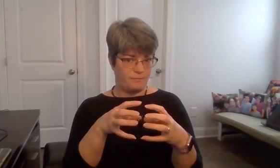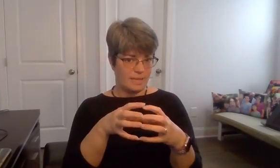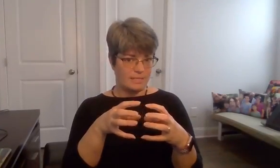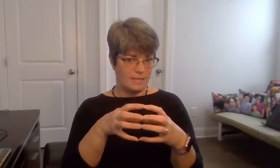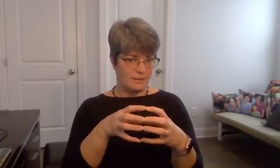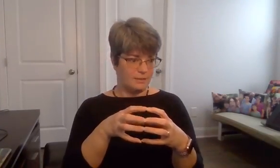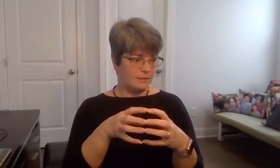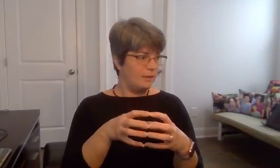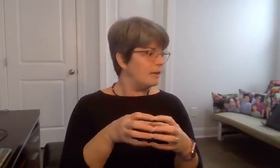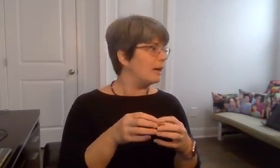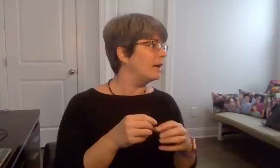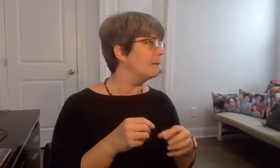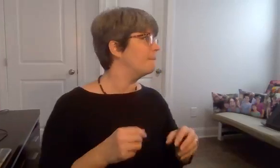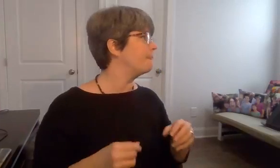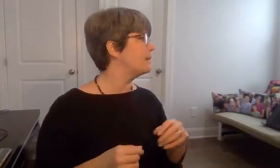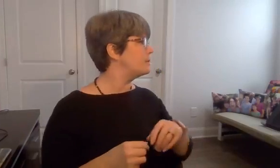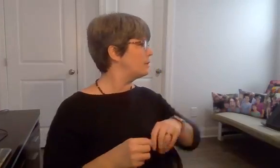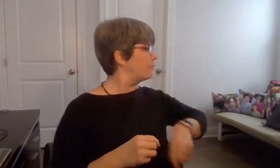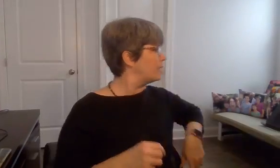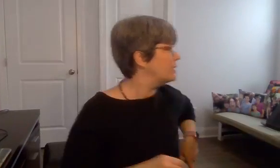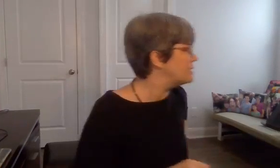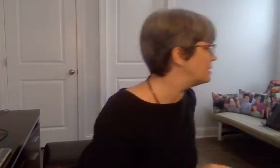that's ideal. So for instance,